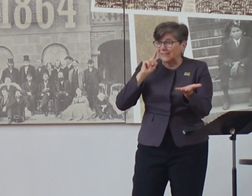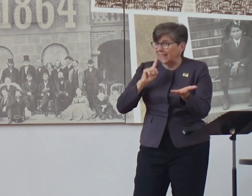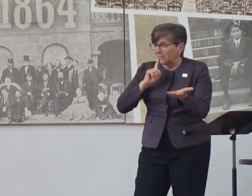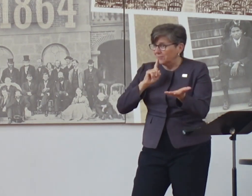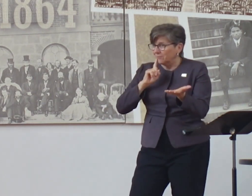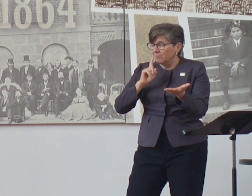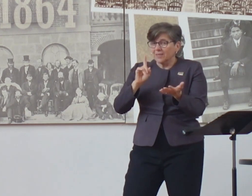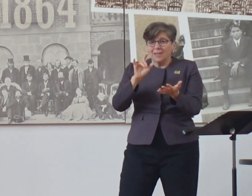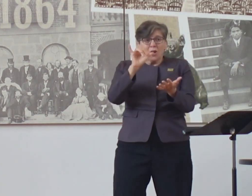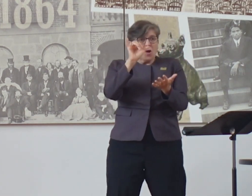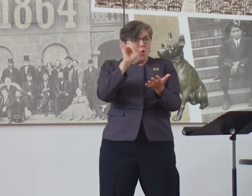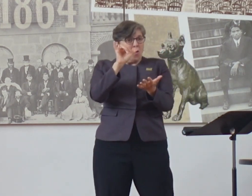Maryland Association of the Deaf.